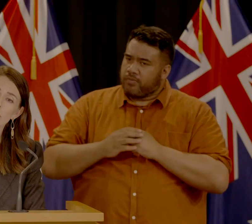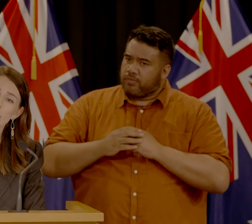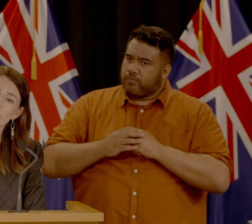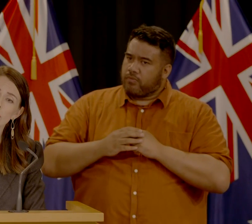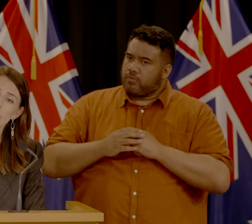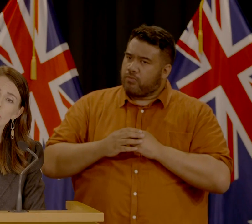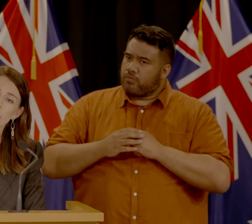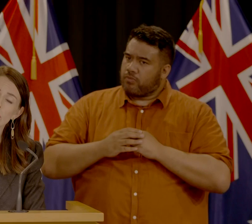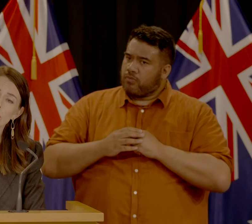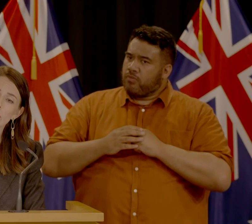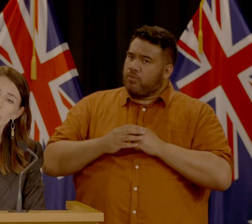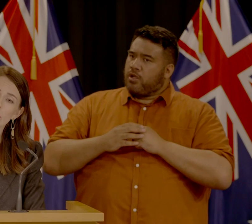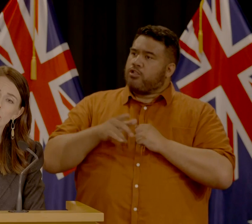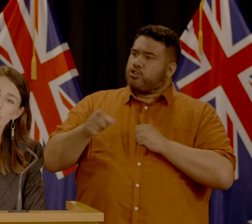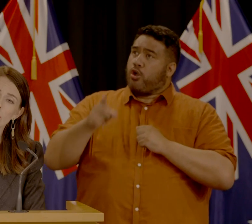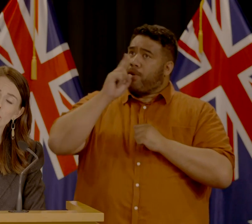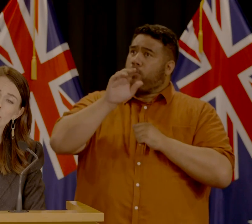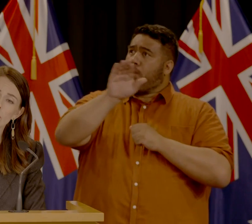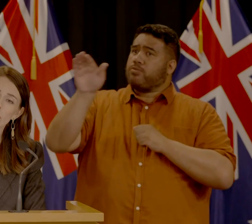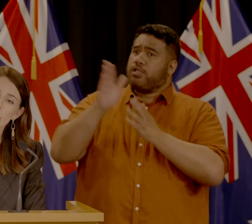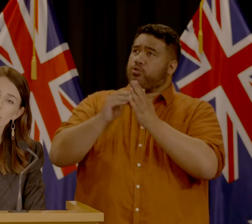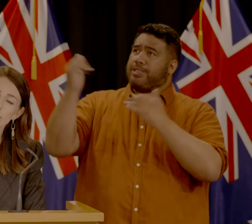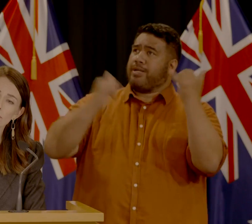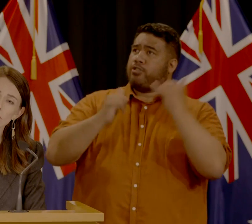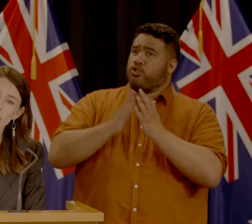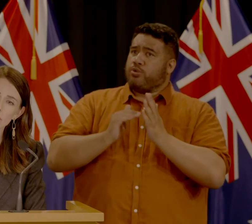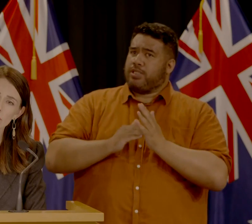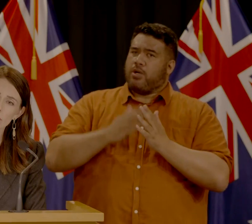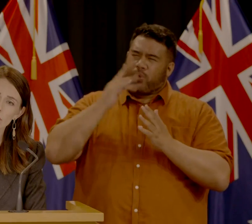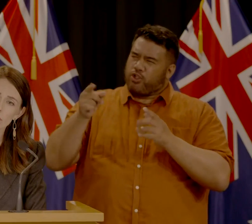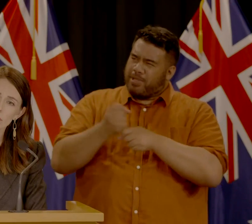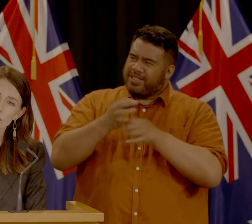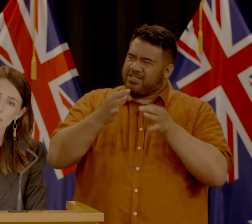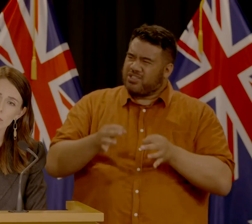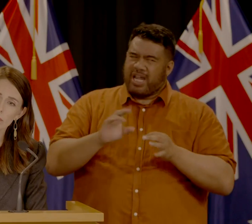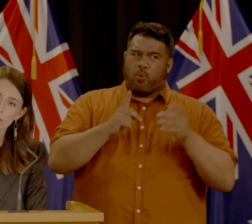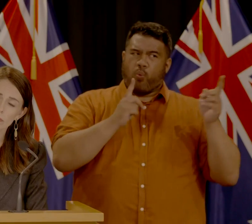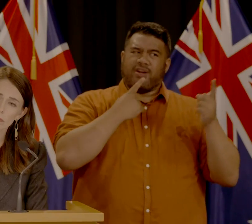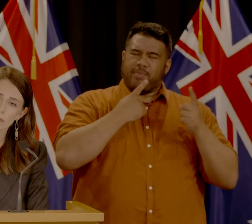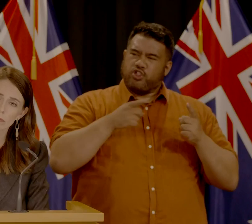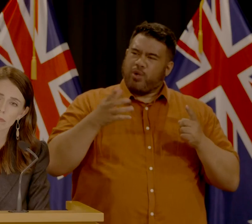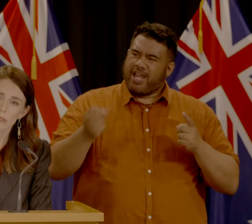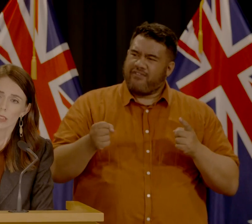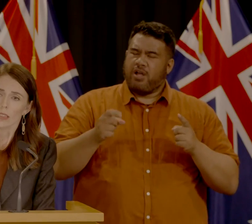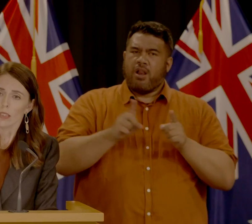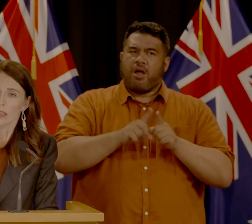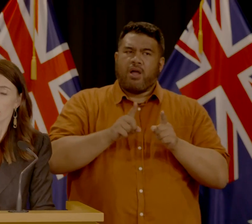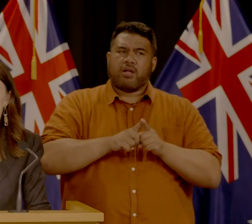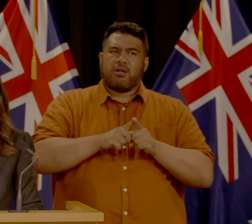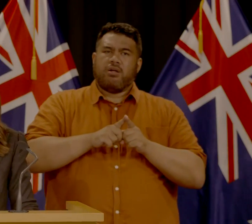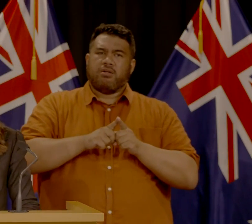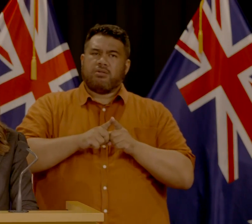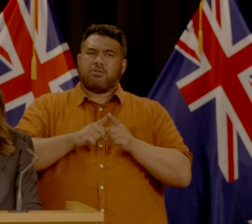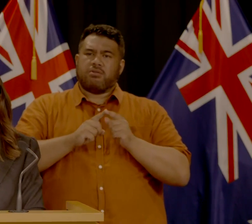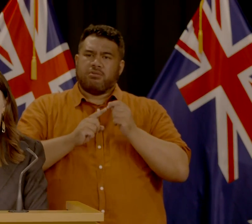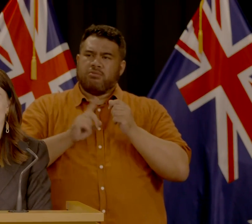require everyone to outside to self-isolate, and what data fed into that? Was it the states? Was it the mass transition fear, or was